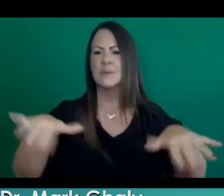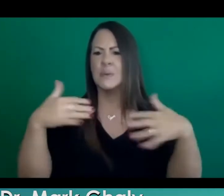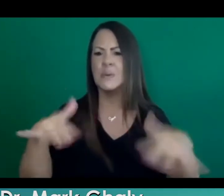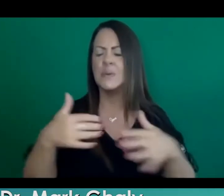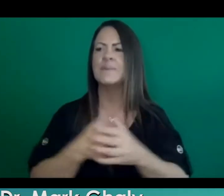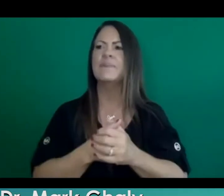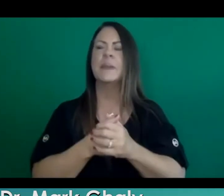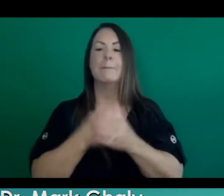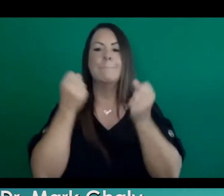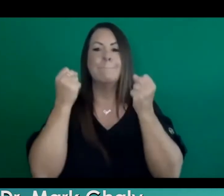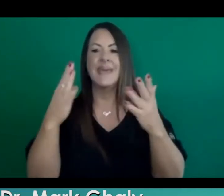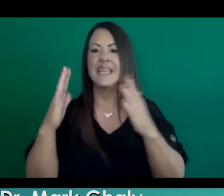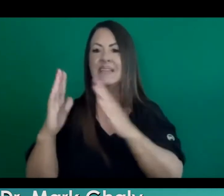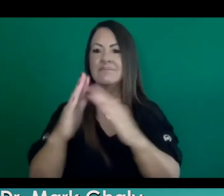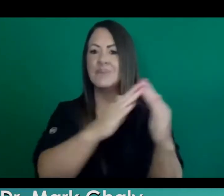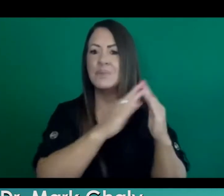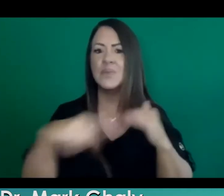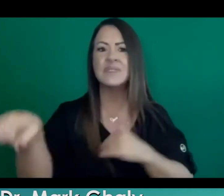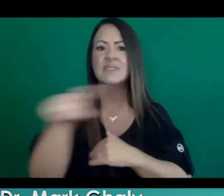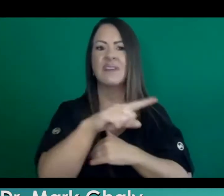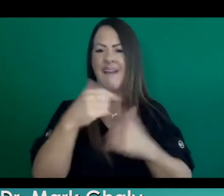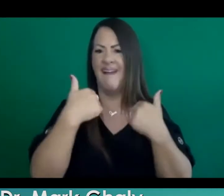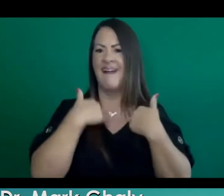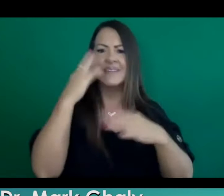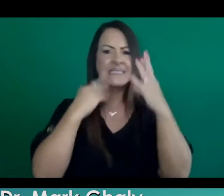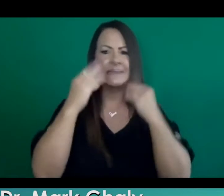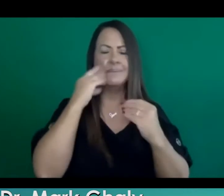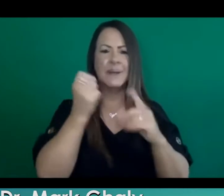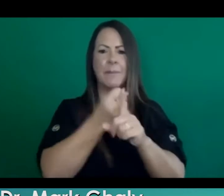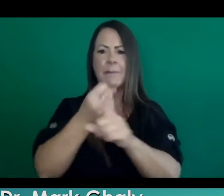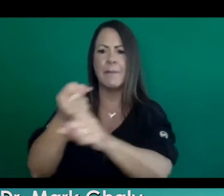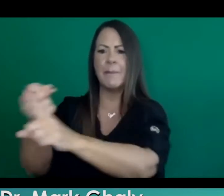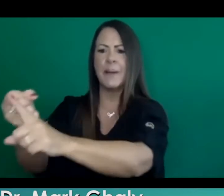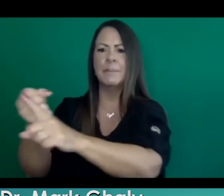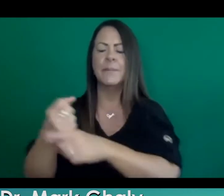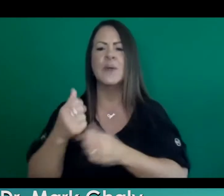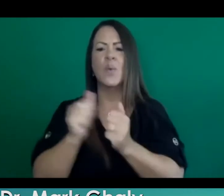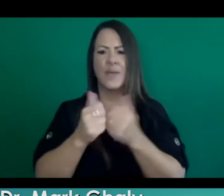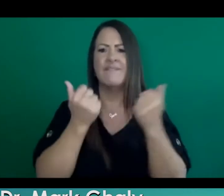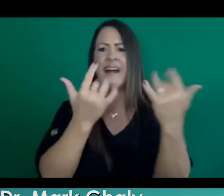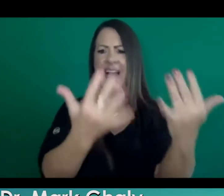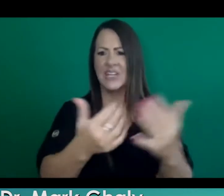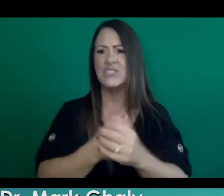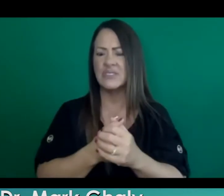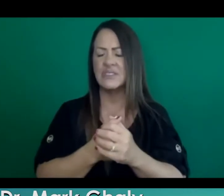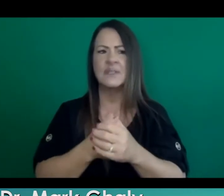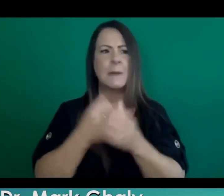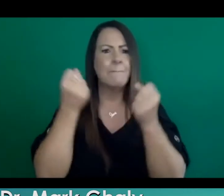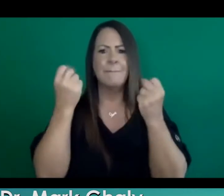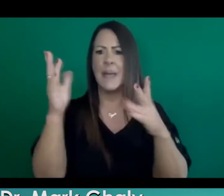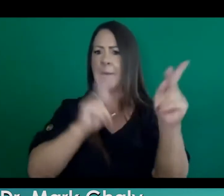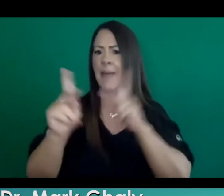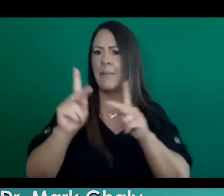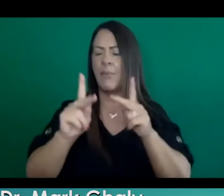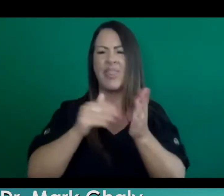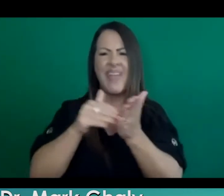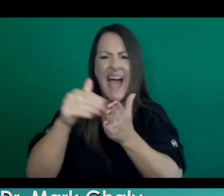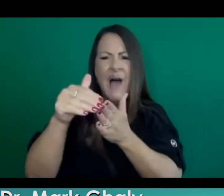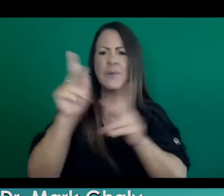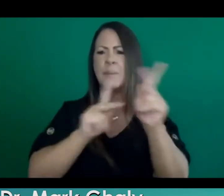a fire or are experiencing one now, and up to many thousands of people have been evacuated.